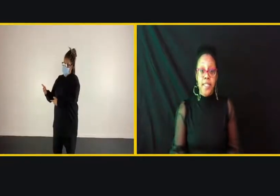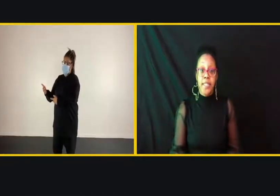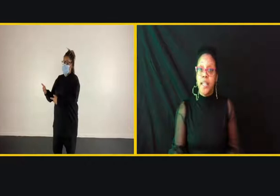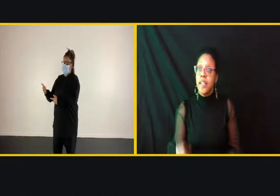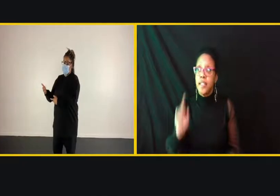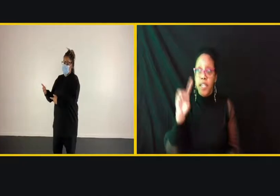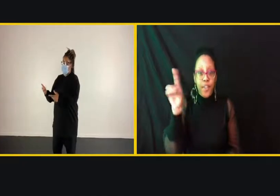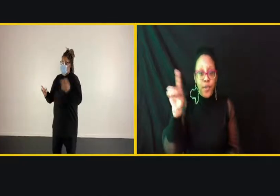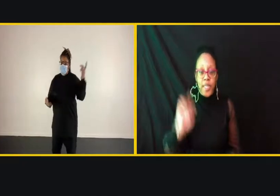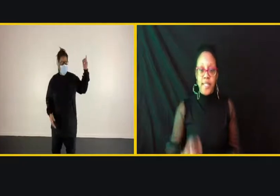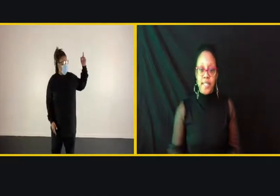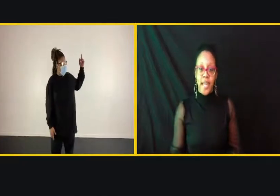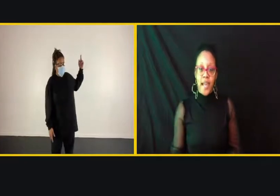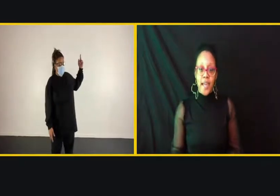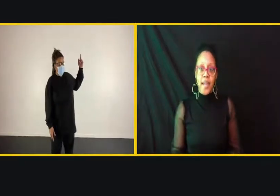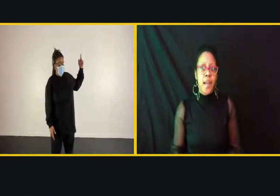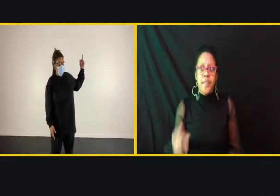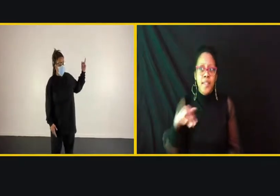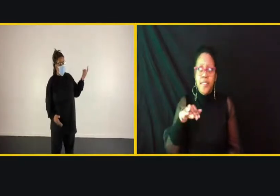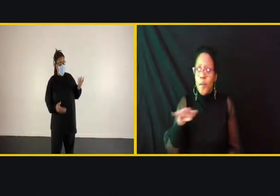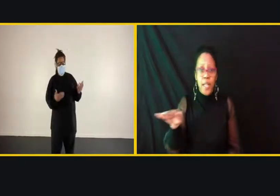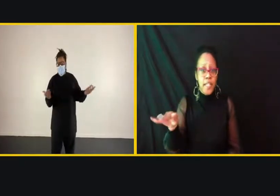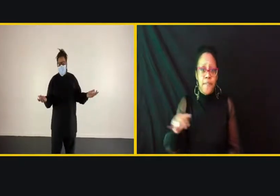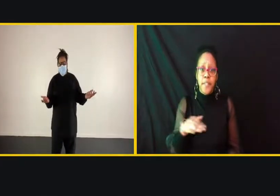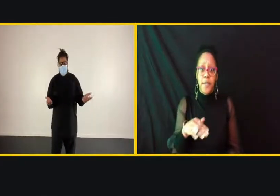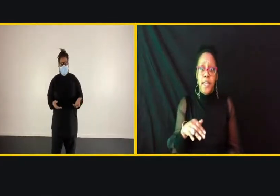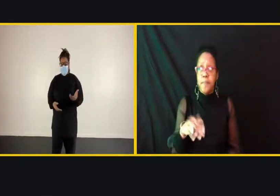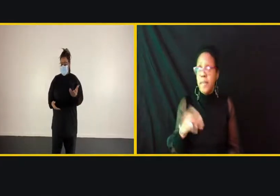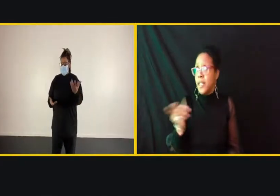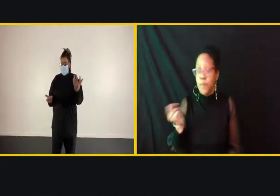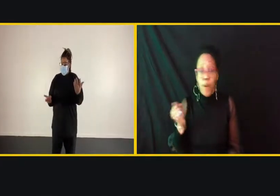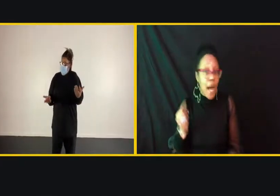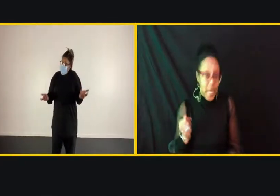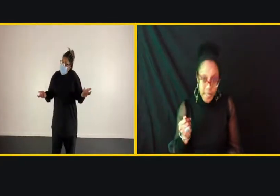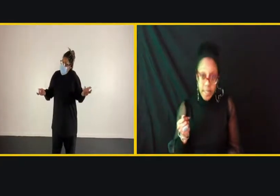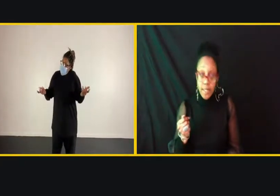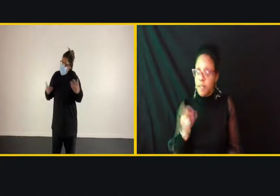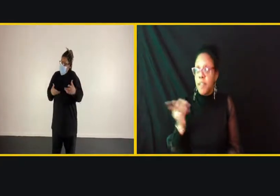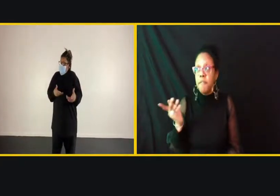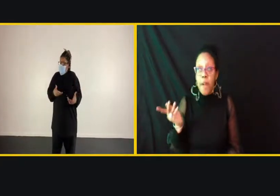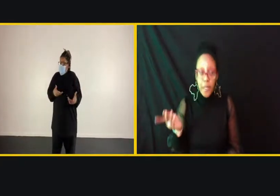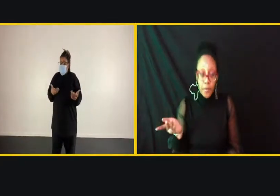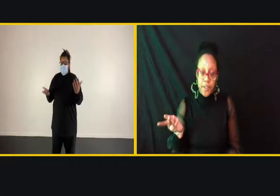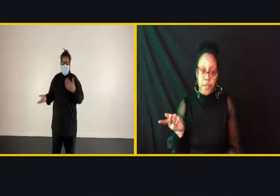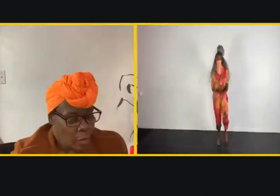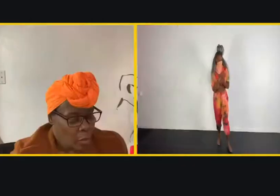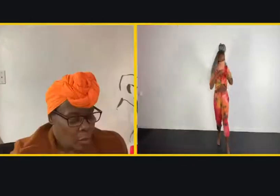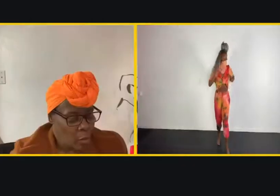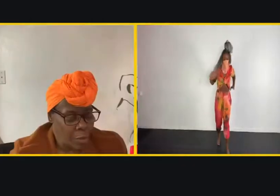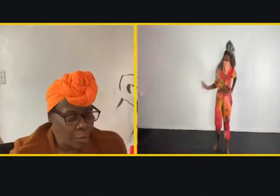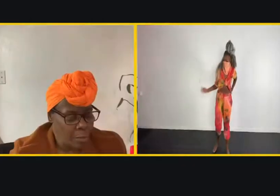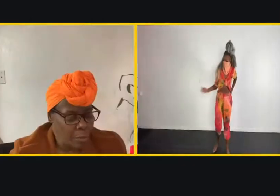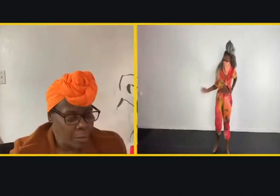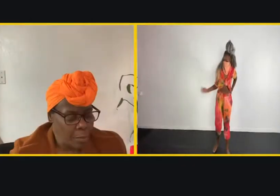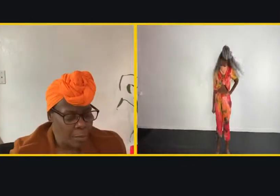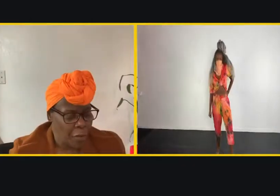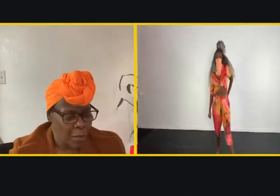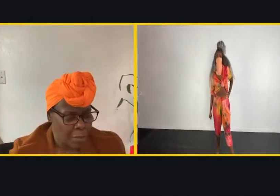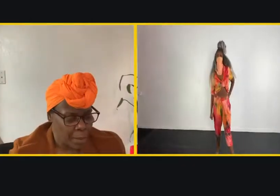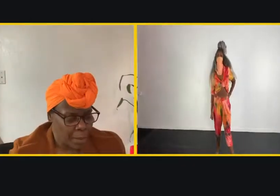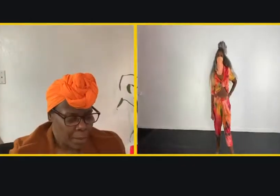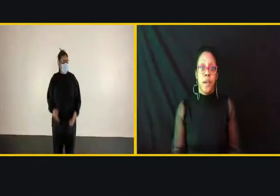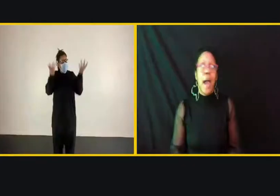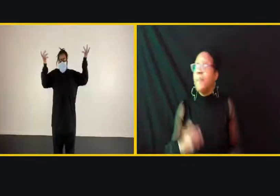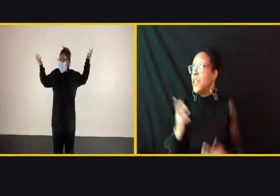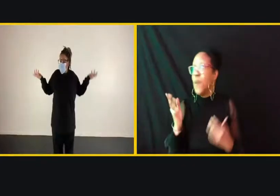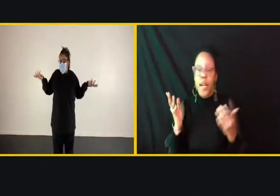this list. Didn't you read the sign? There's no place for you here because, well, honestly, to be frank with you. What do you mean, be frank with